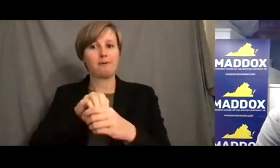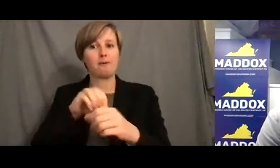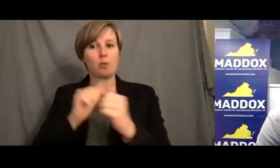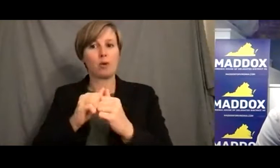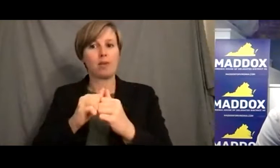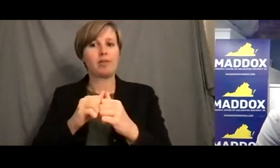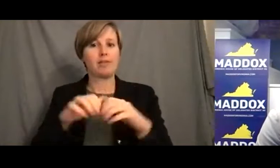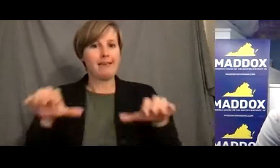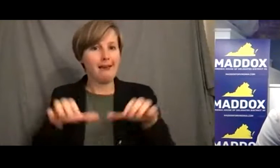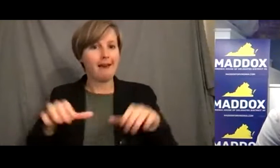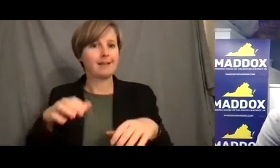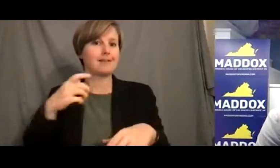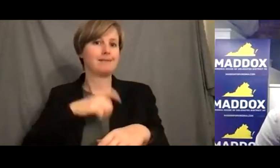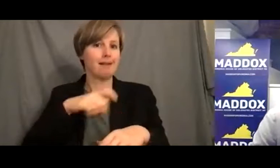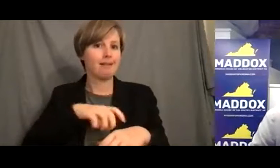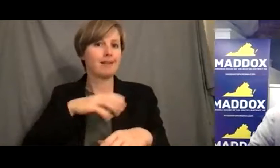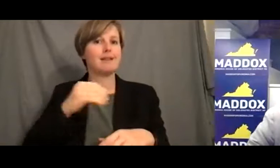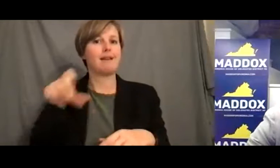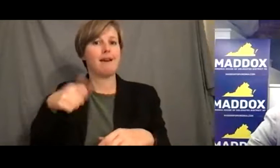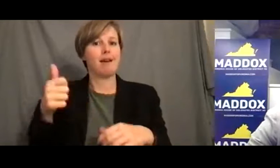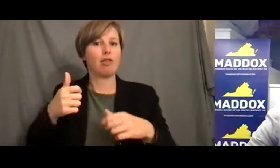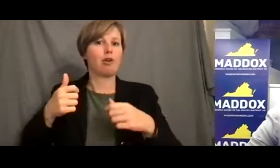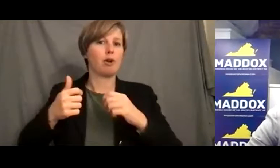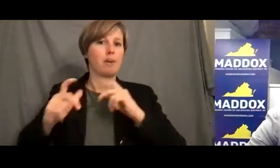active delegates and the other candidates for office. Thank you.